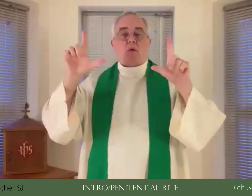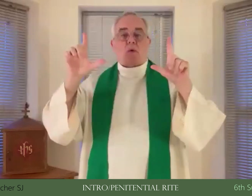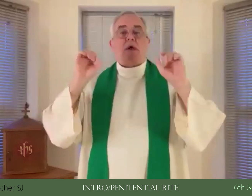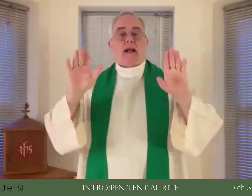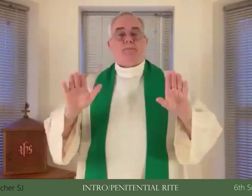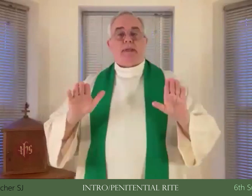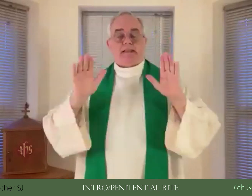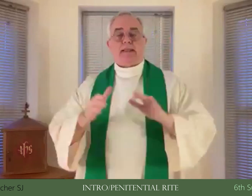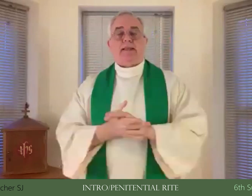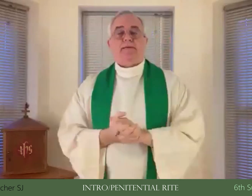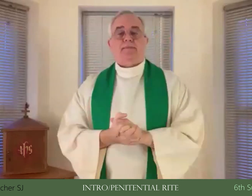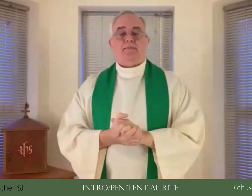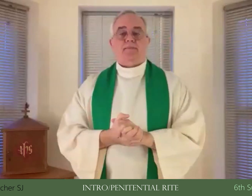Lord, have mercy.